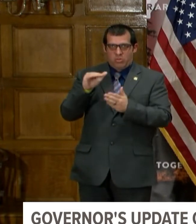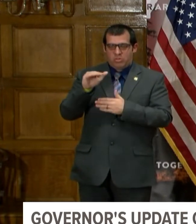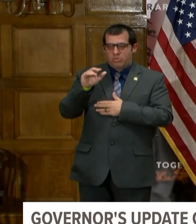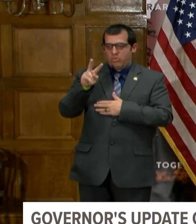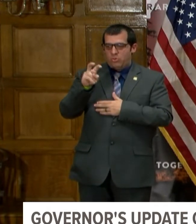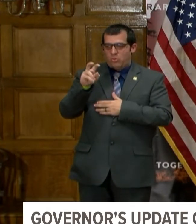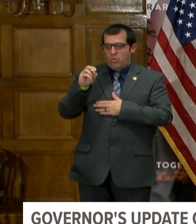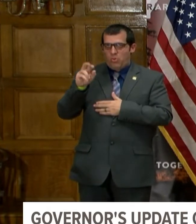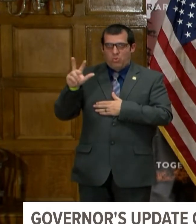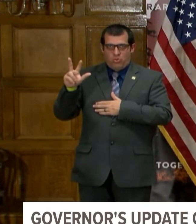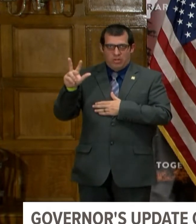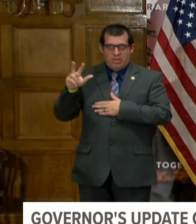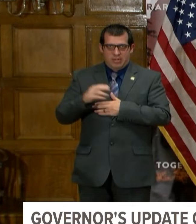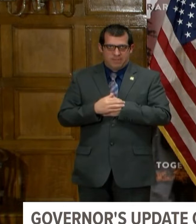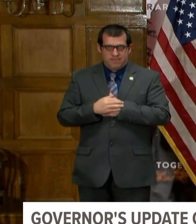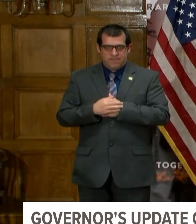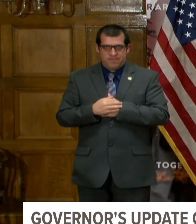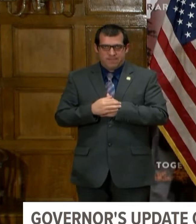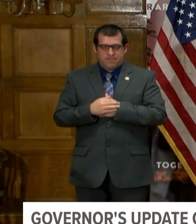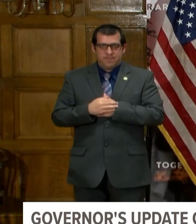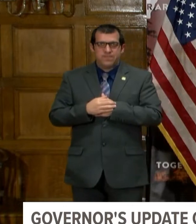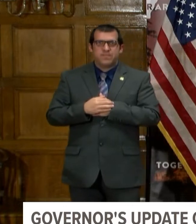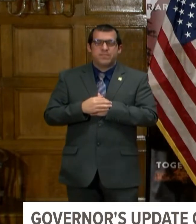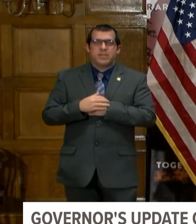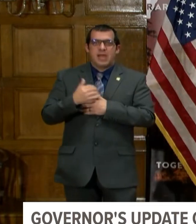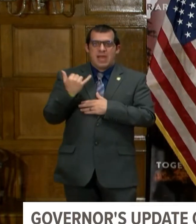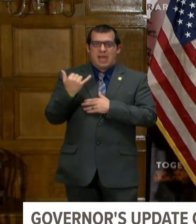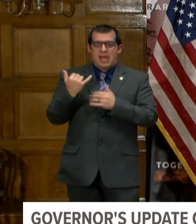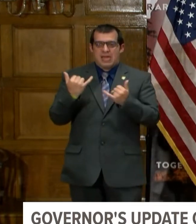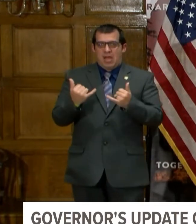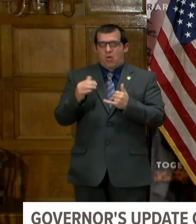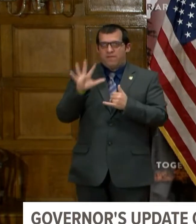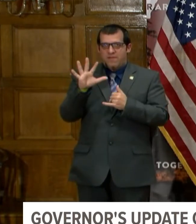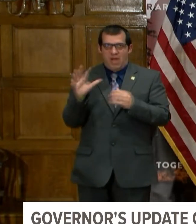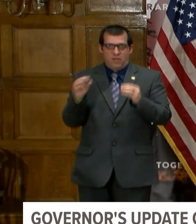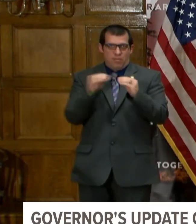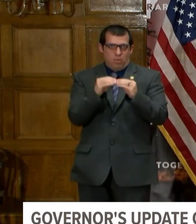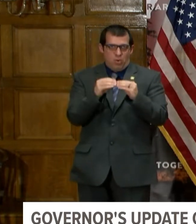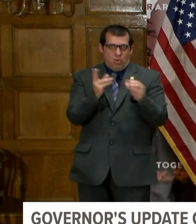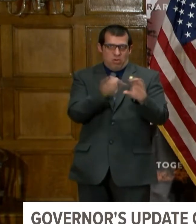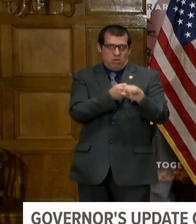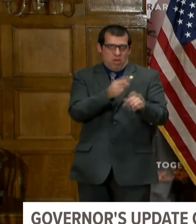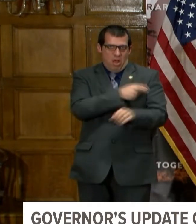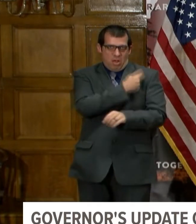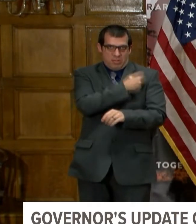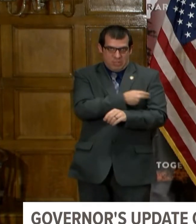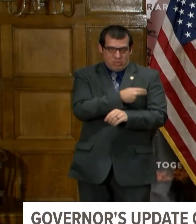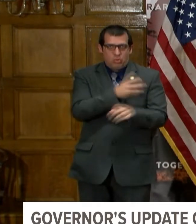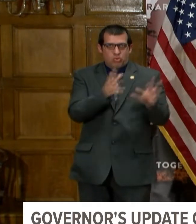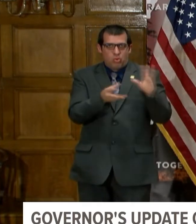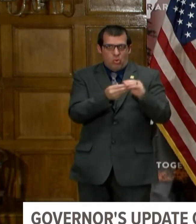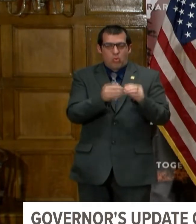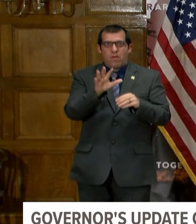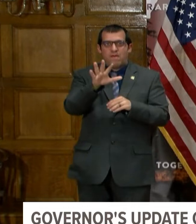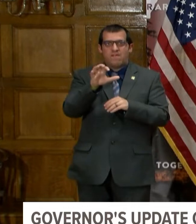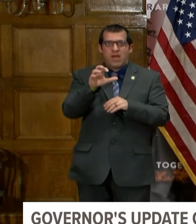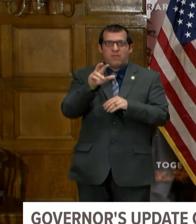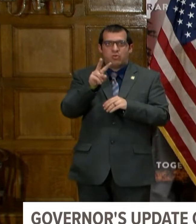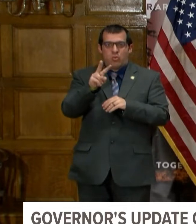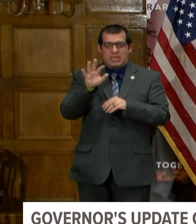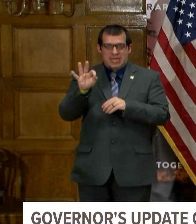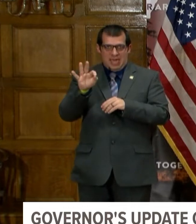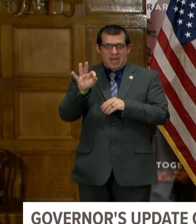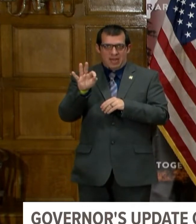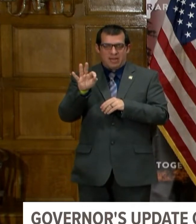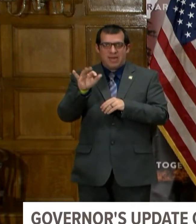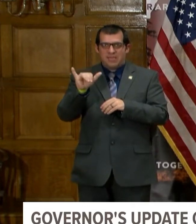84,203. We have 5 additional hospitalizations. That brings us to 529, which is a